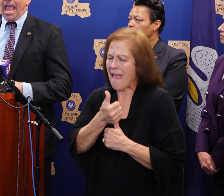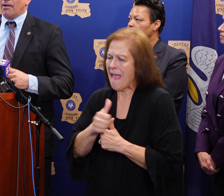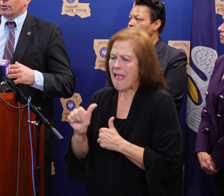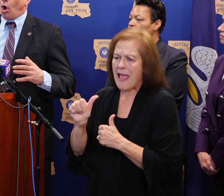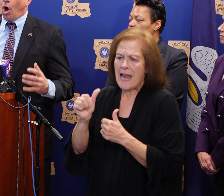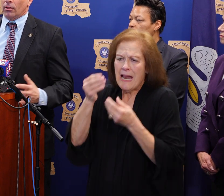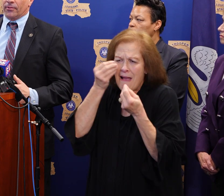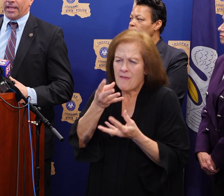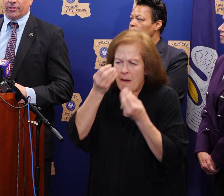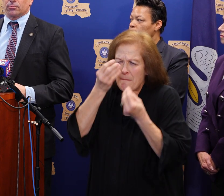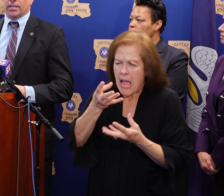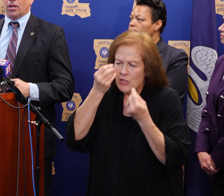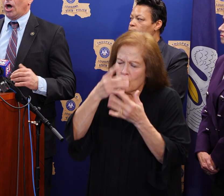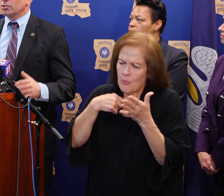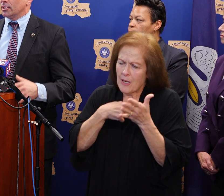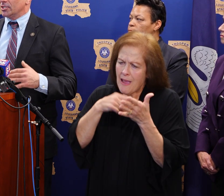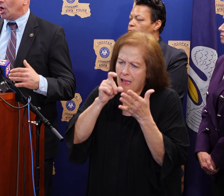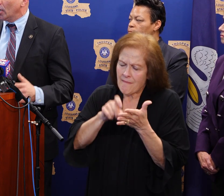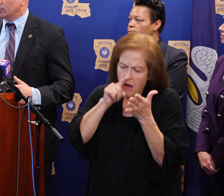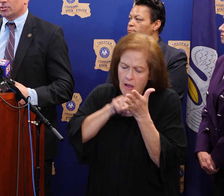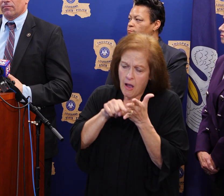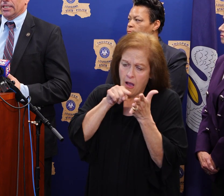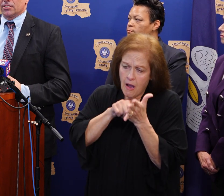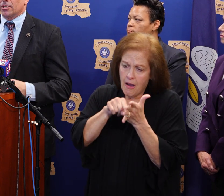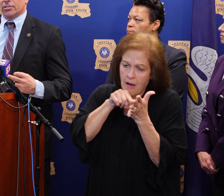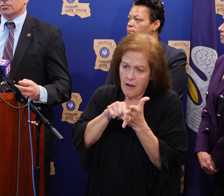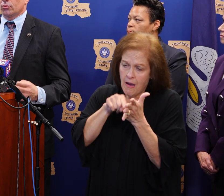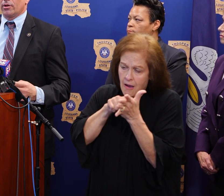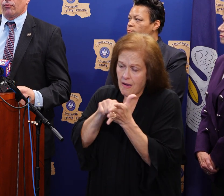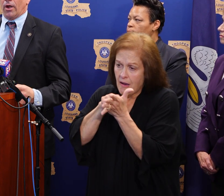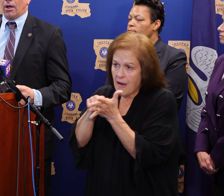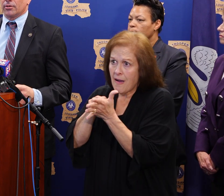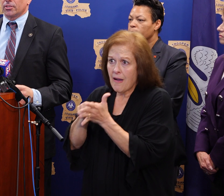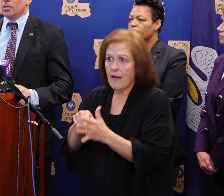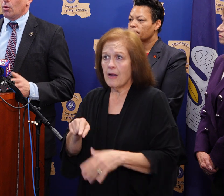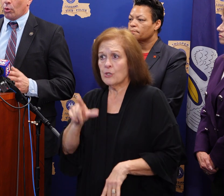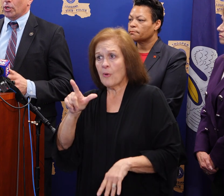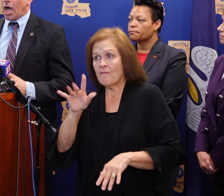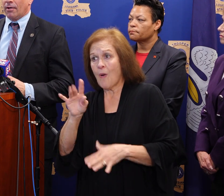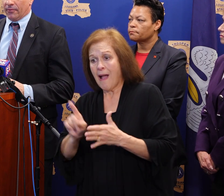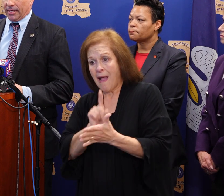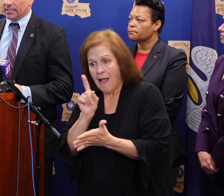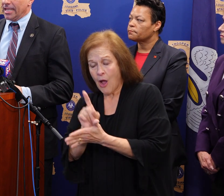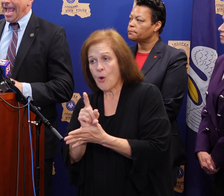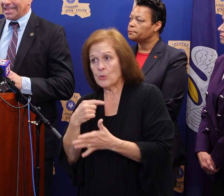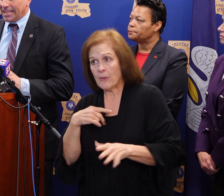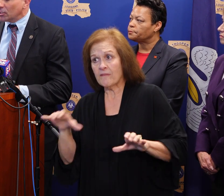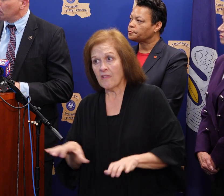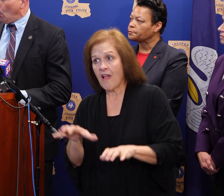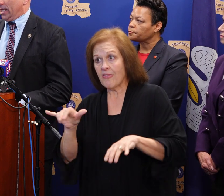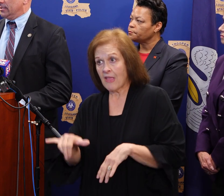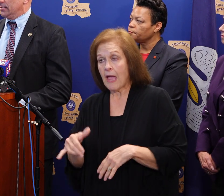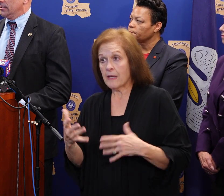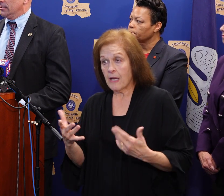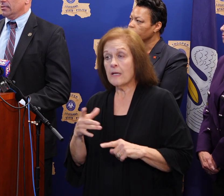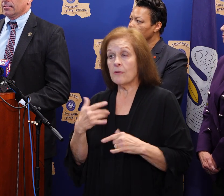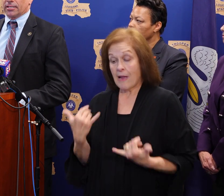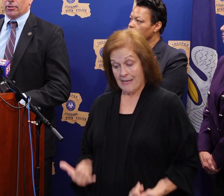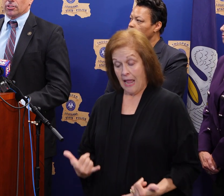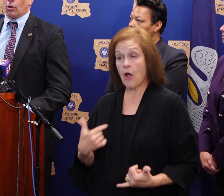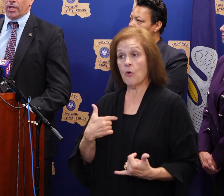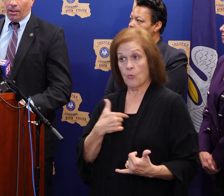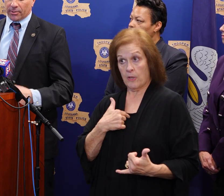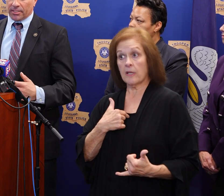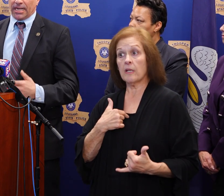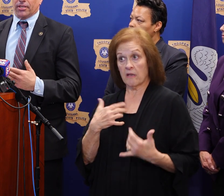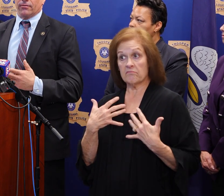And after all of that, there's been hundreds and hundreds of leads done just in 24 hours. We're confident at this point that